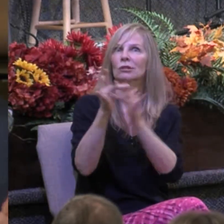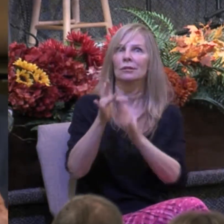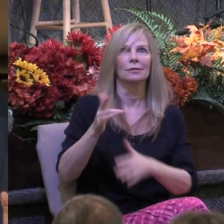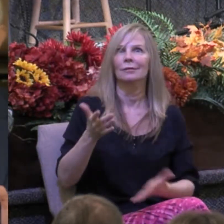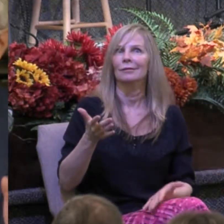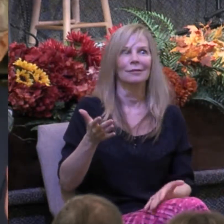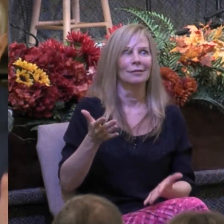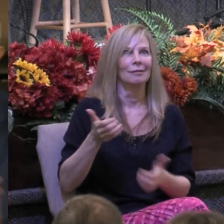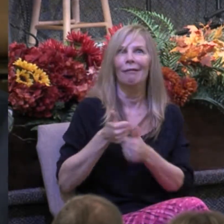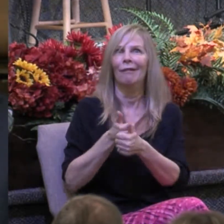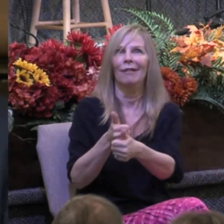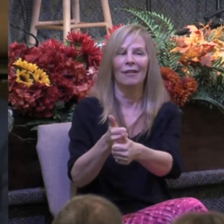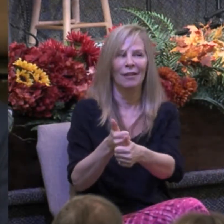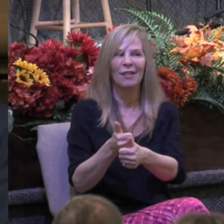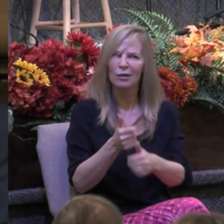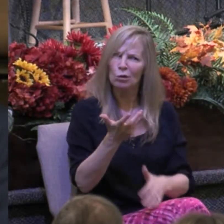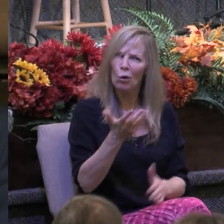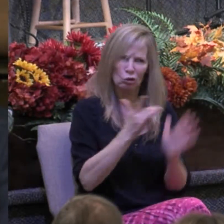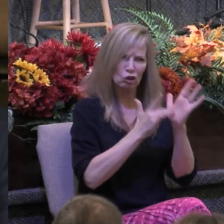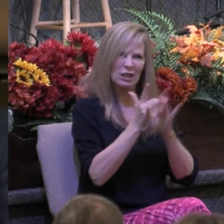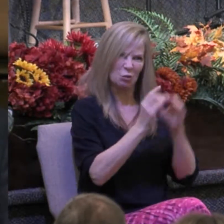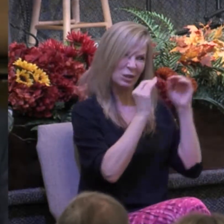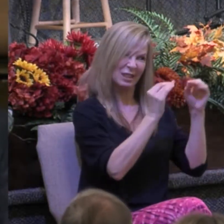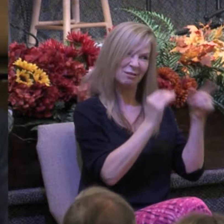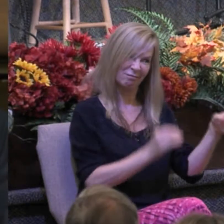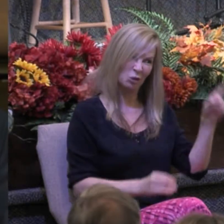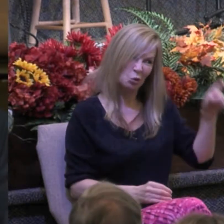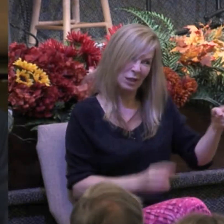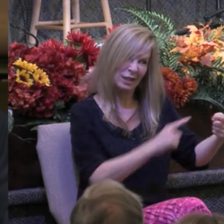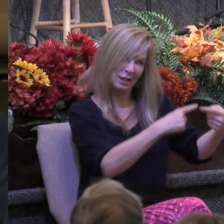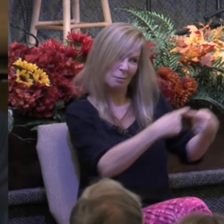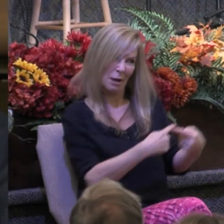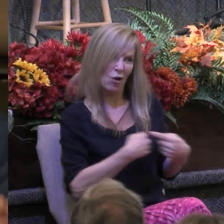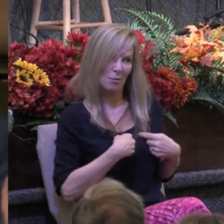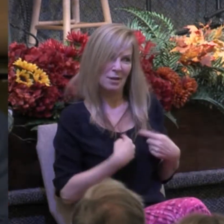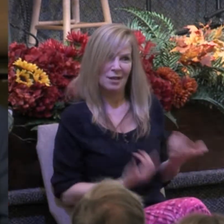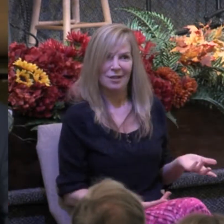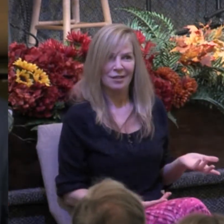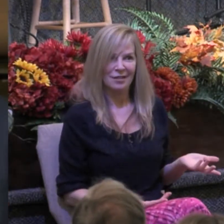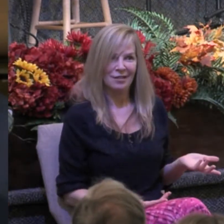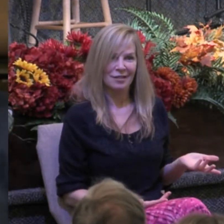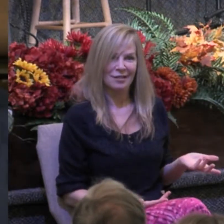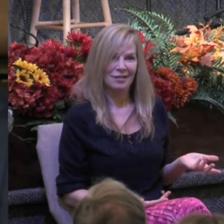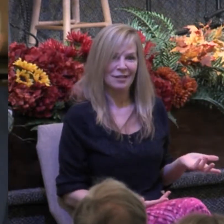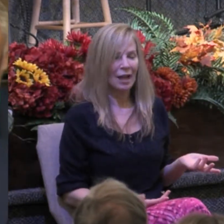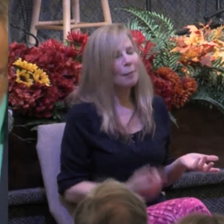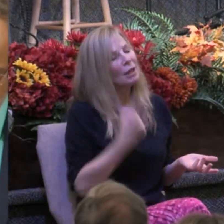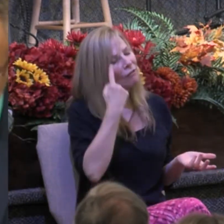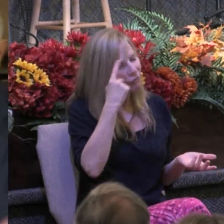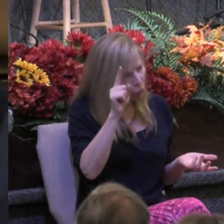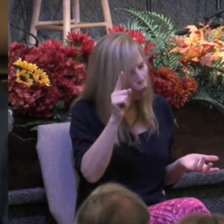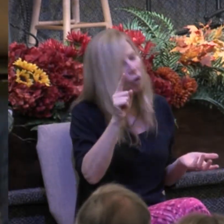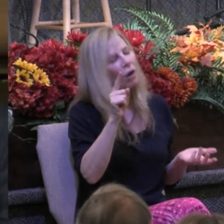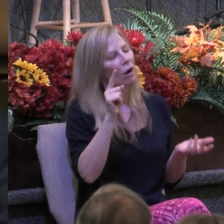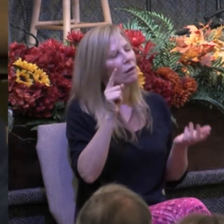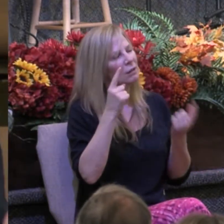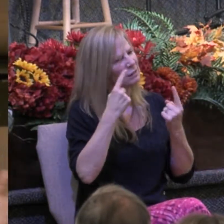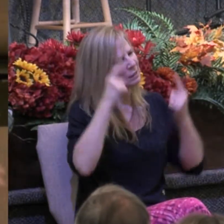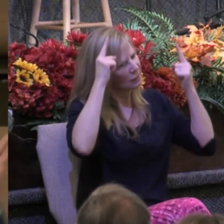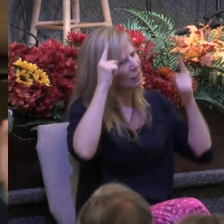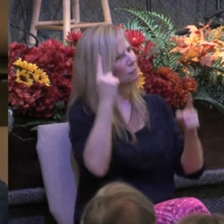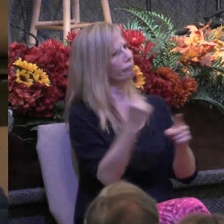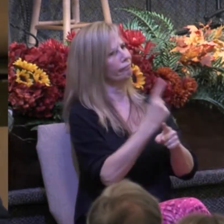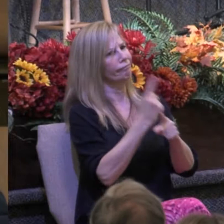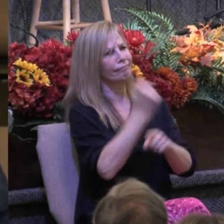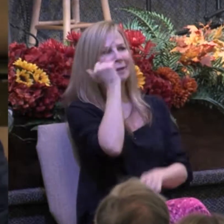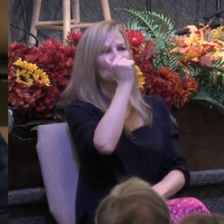them how much they needed to depend on him, not only for success in the ordinary